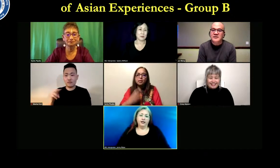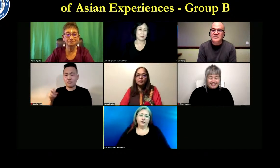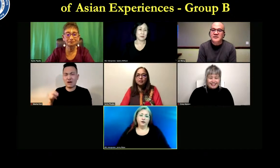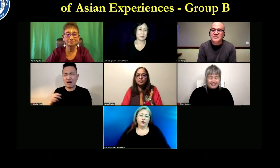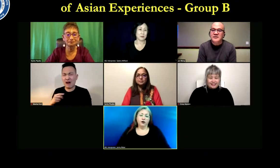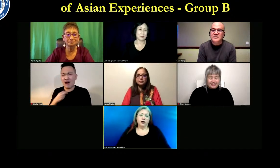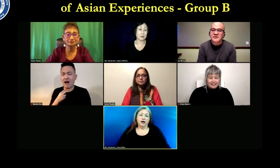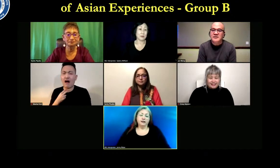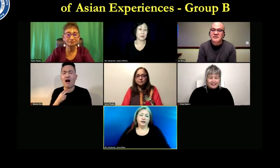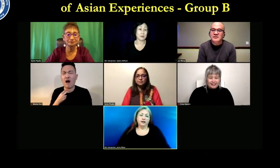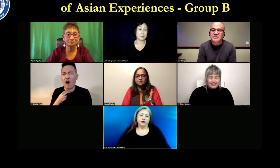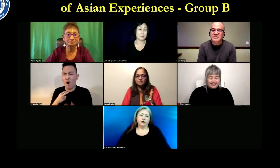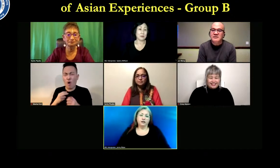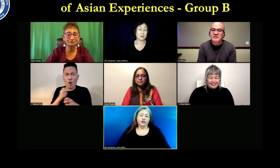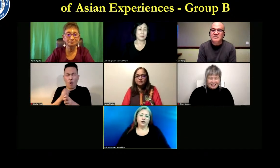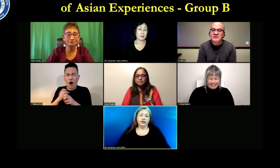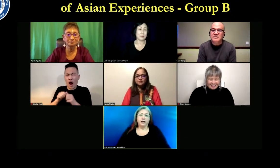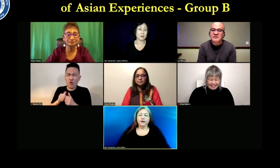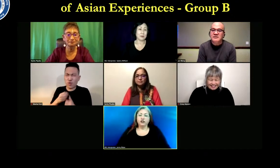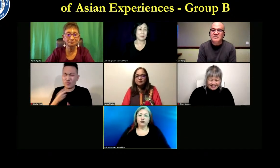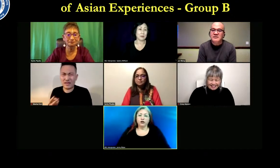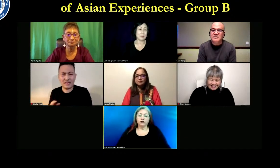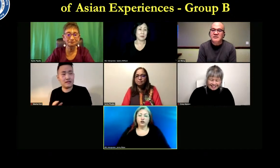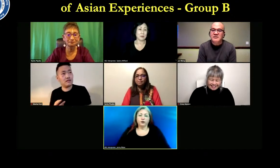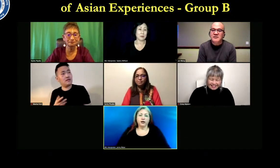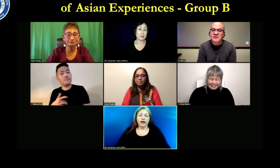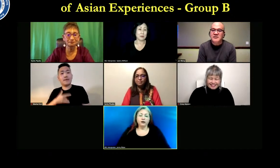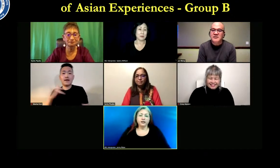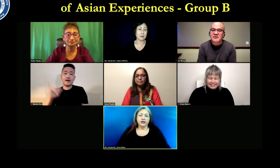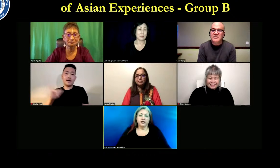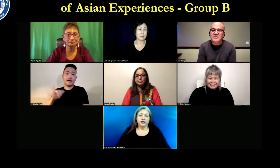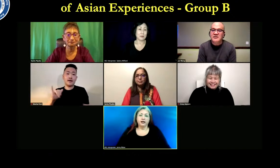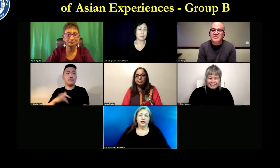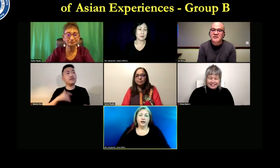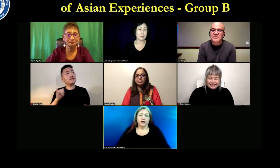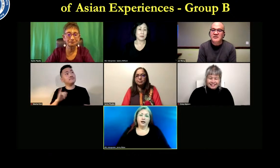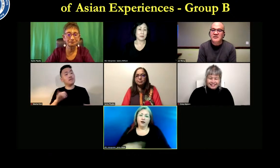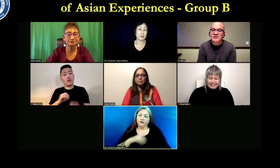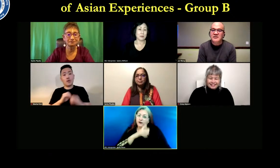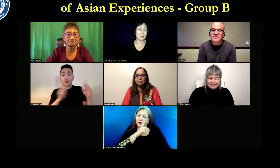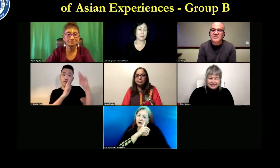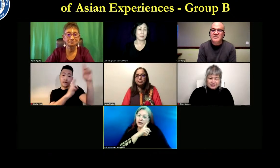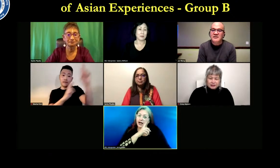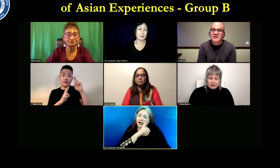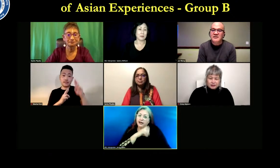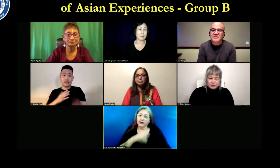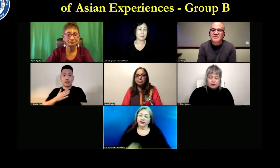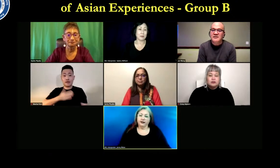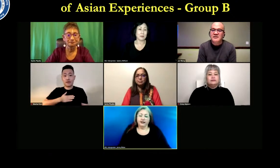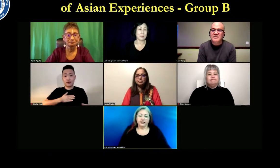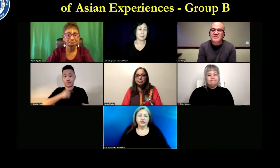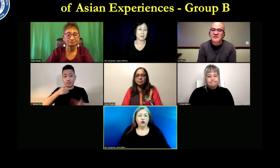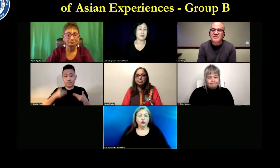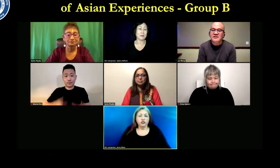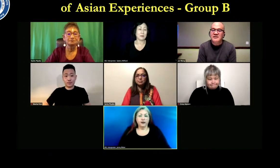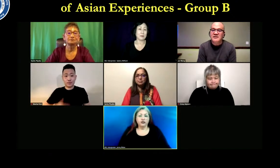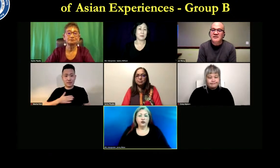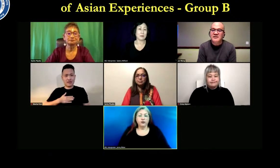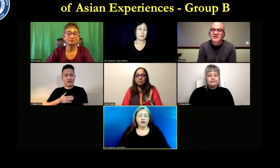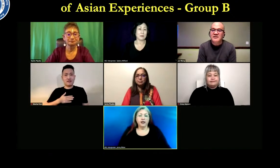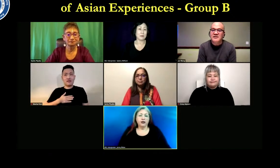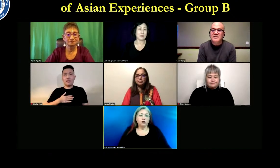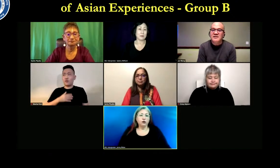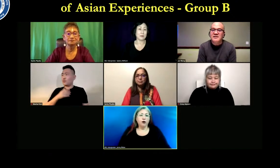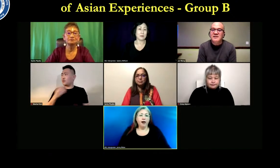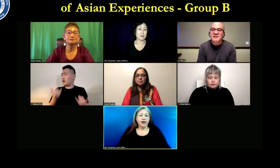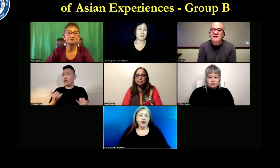say my name is Wong Ha, I tell that to the teacher, and they may struggle to pronounce it, I feel like that's no respect to